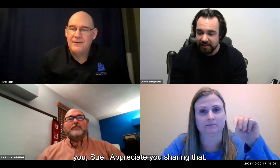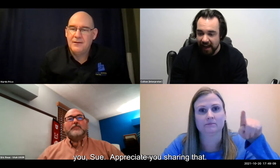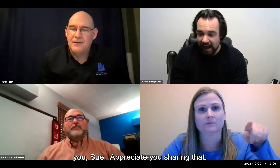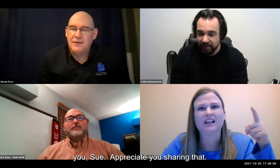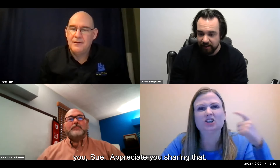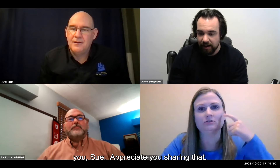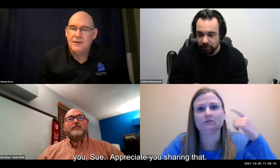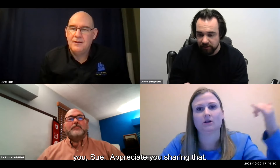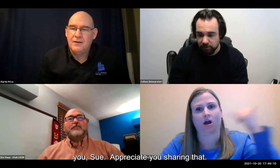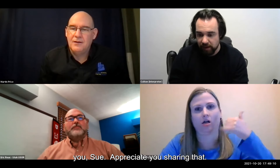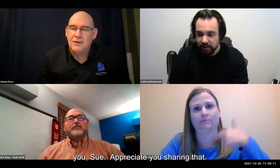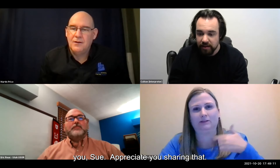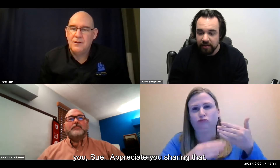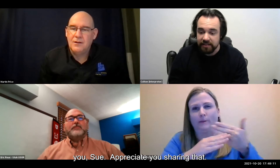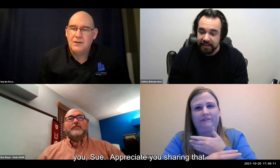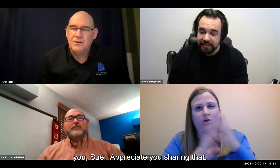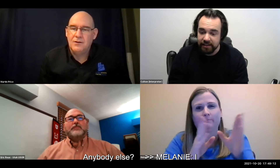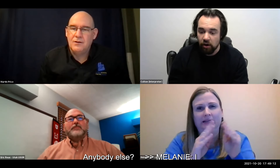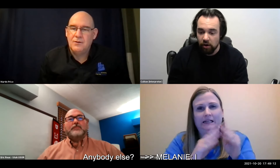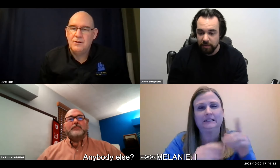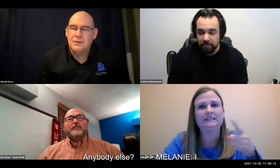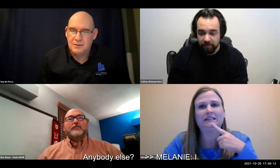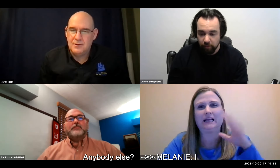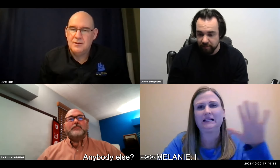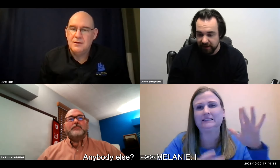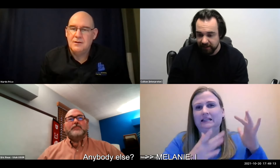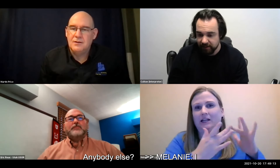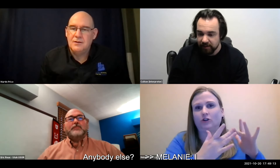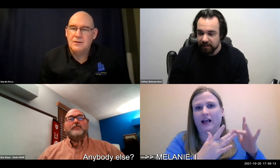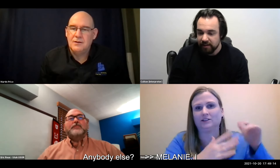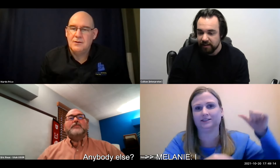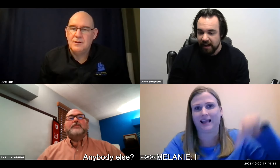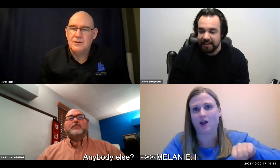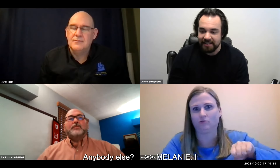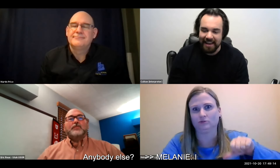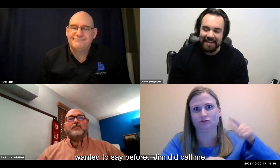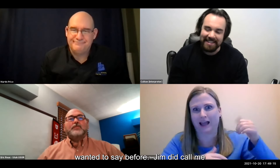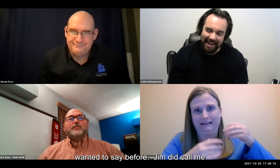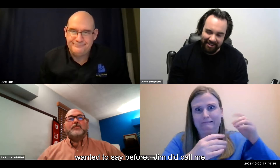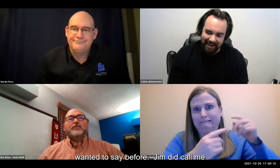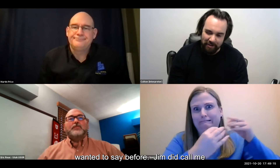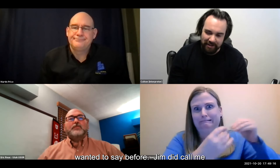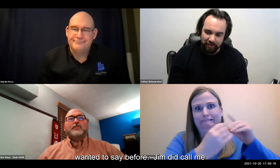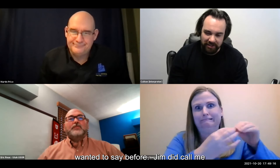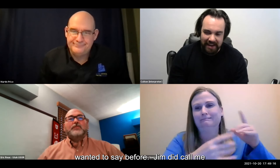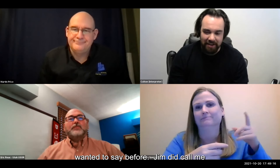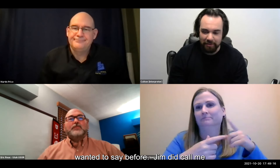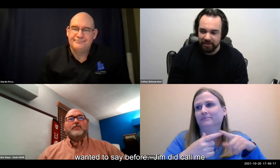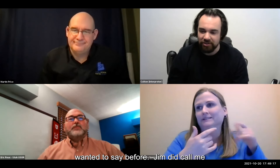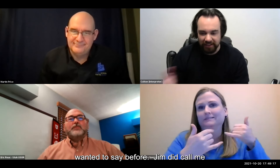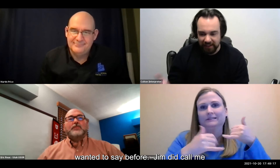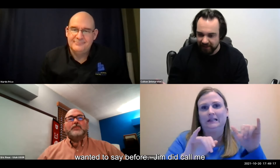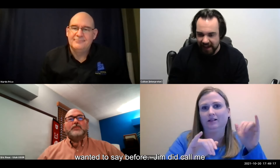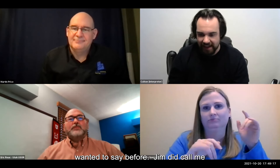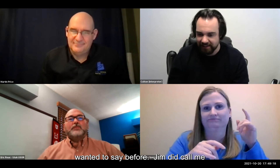wanted to add for Jim as well, because he did call me before the meeting. And he said that his internet was unfortunately down. He